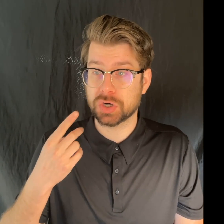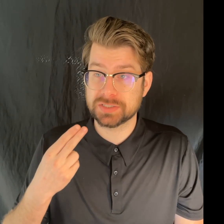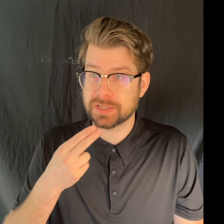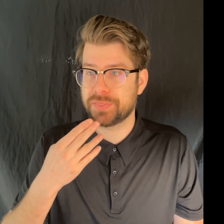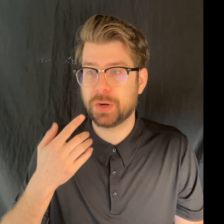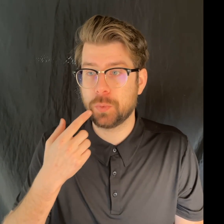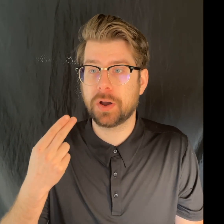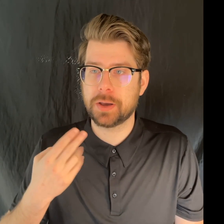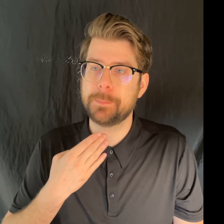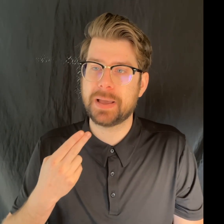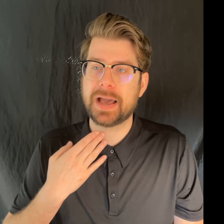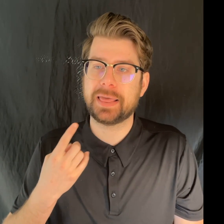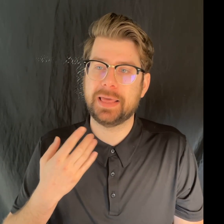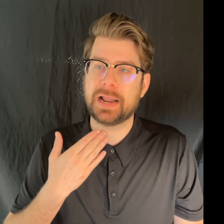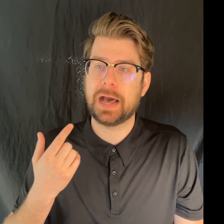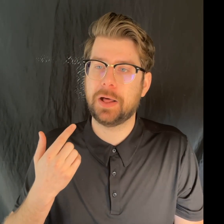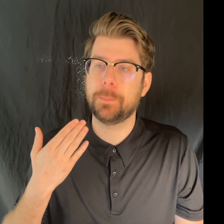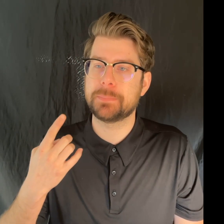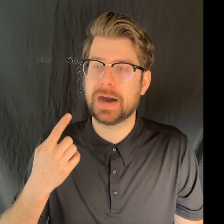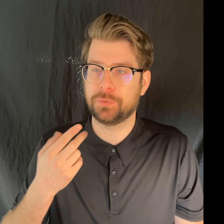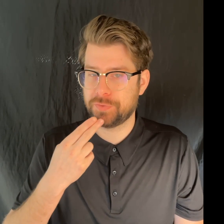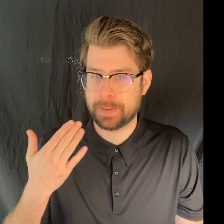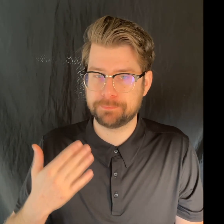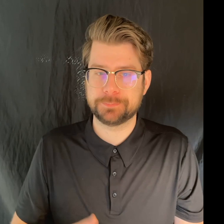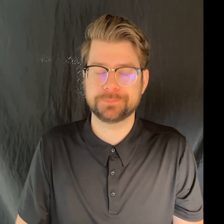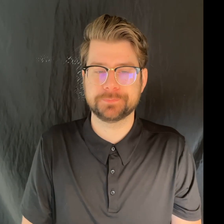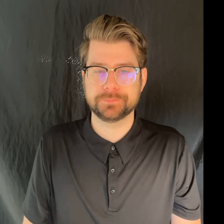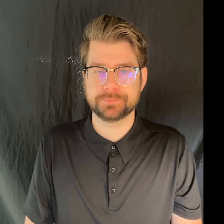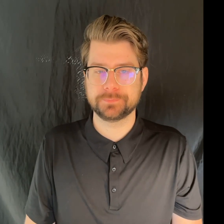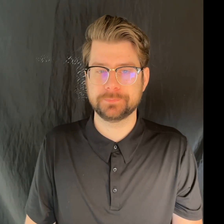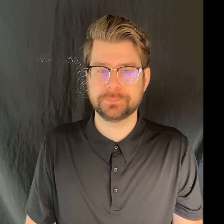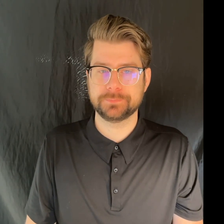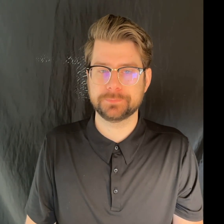words, then we'll come back and I'll model them.